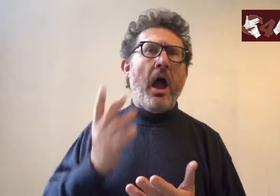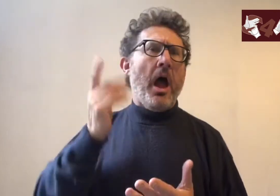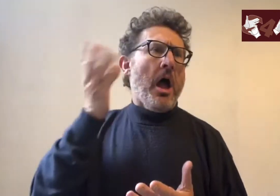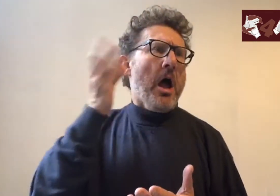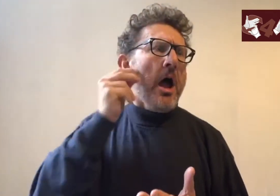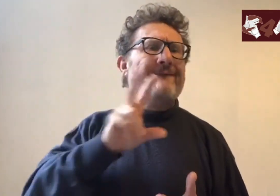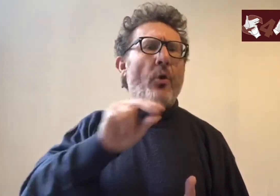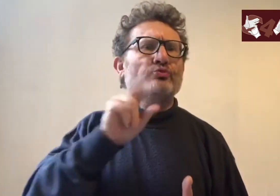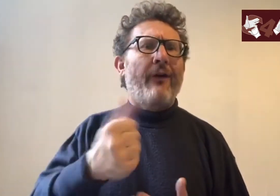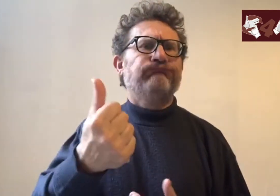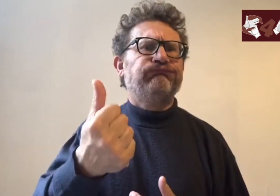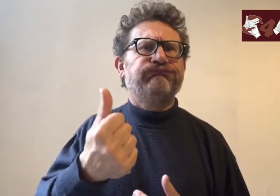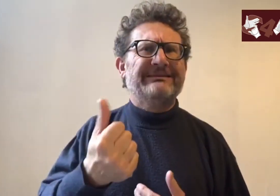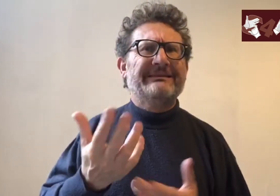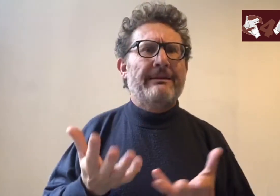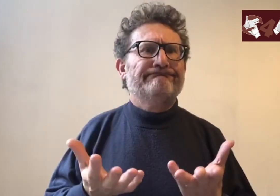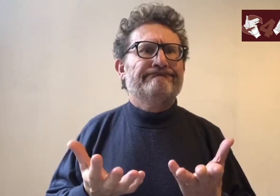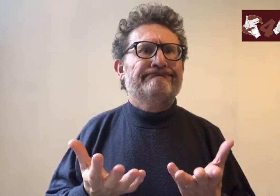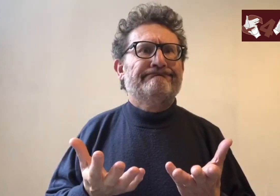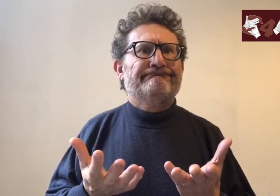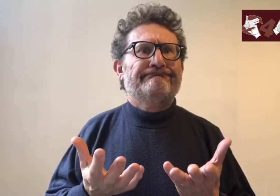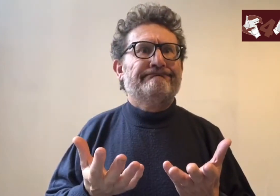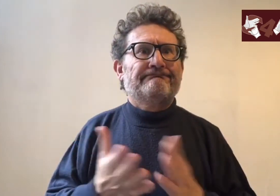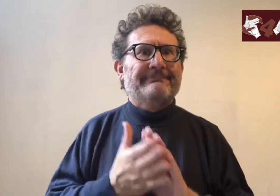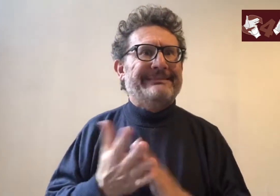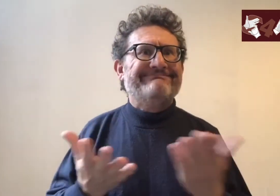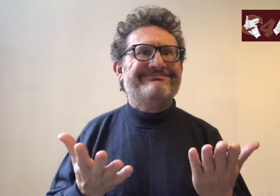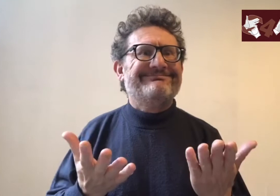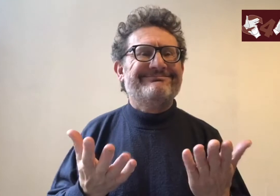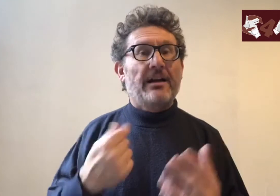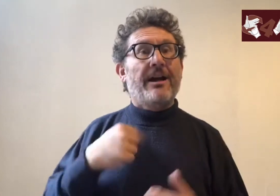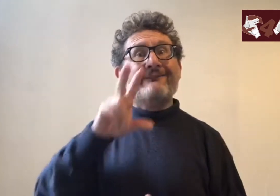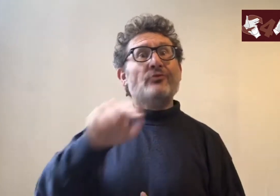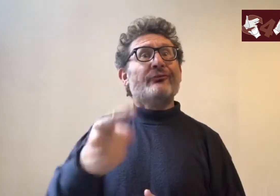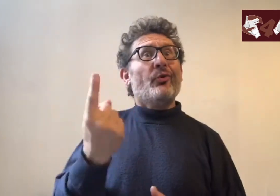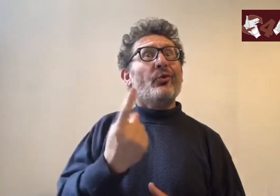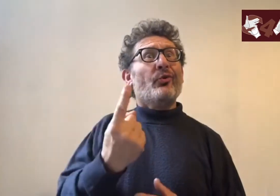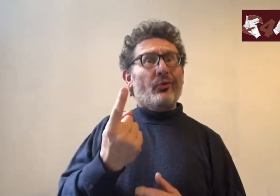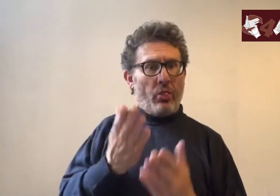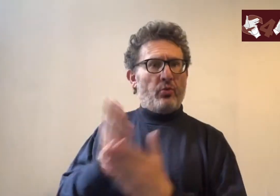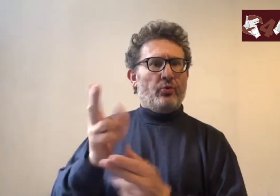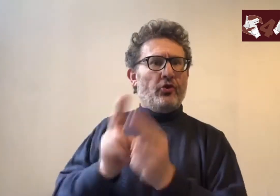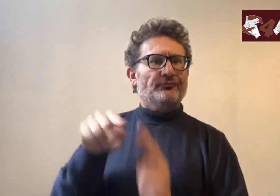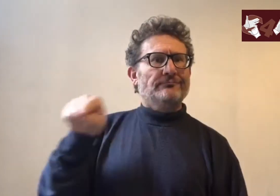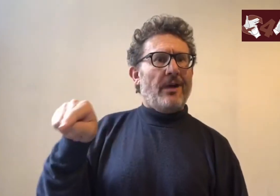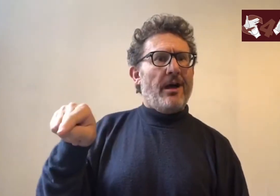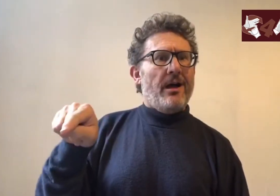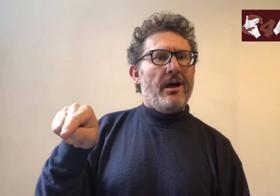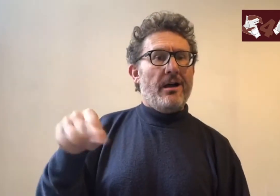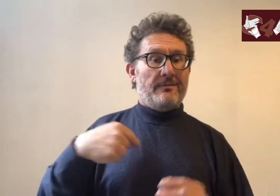that because they hear a voiceover on my clips, but that's not me, is it? That's my interpreter.